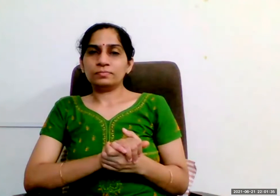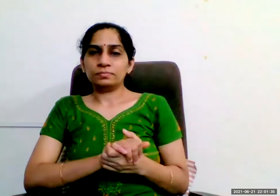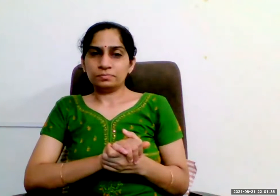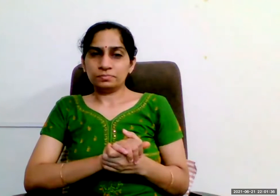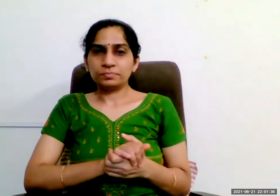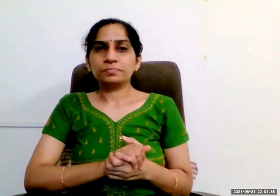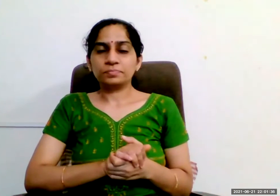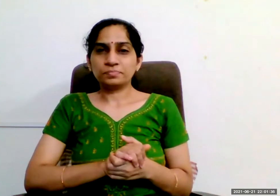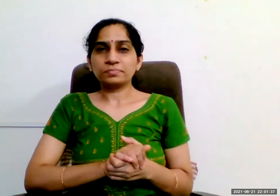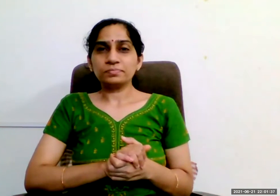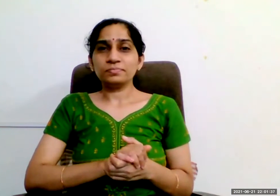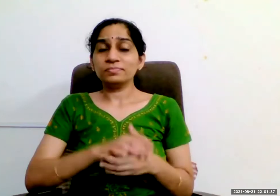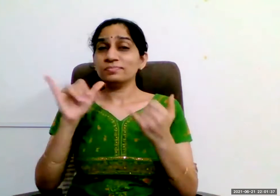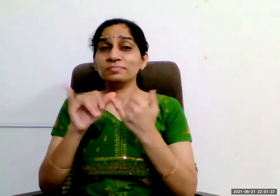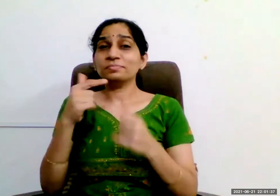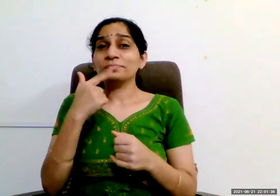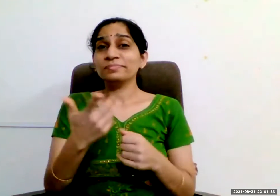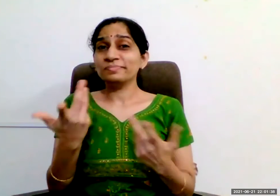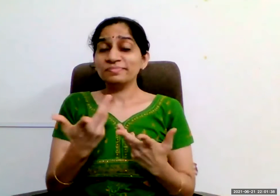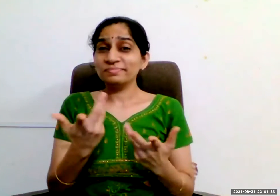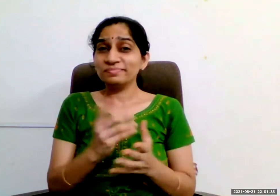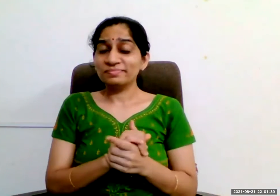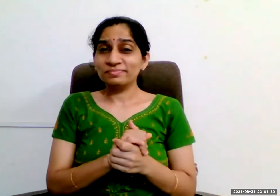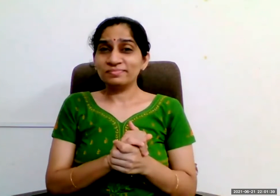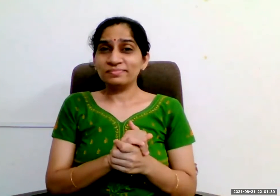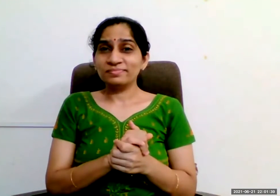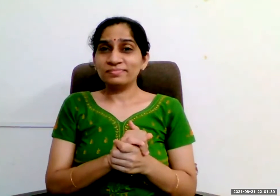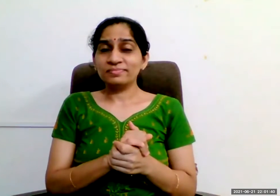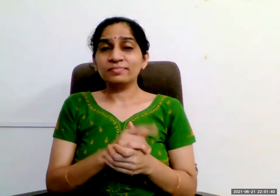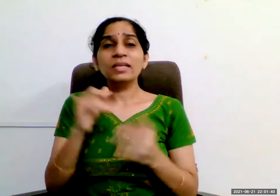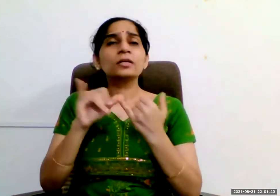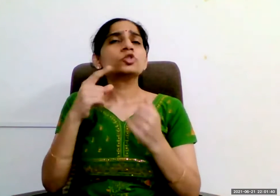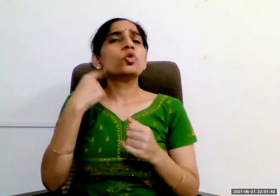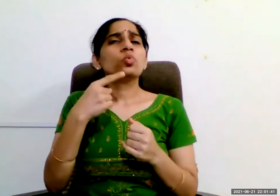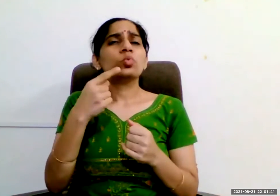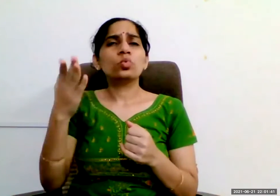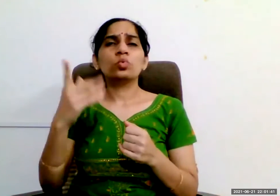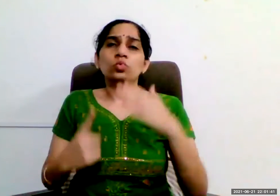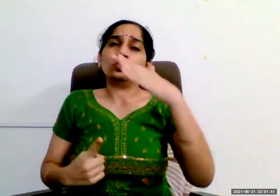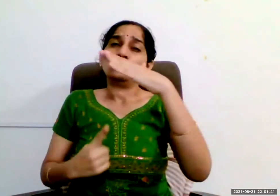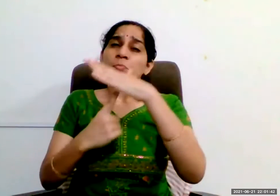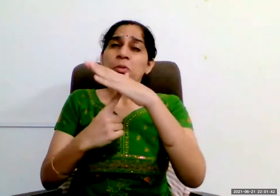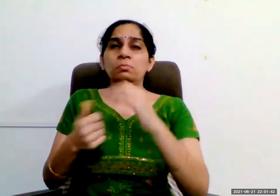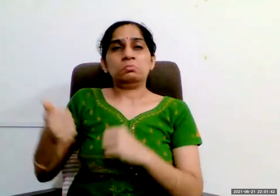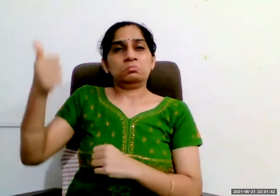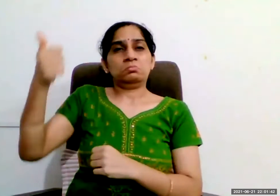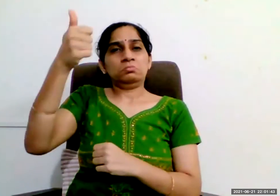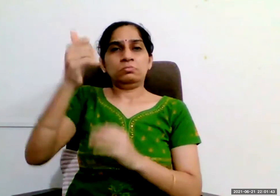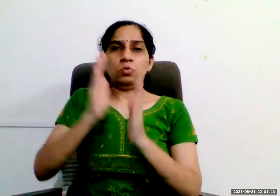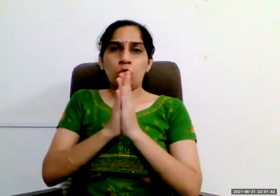So Krishna is the Supreme Lord, and by taking Krishna's name, by reading and understanding